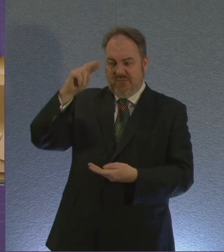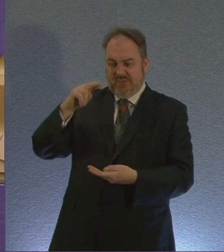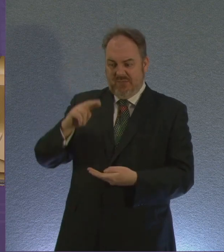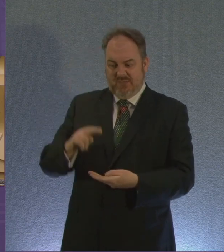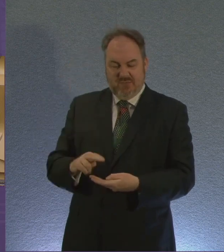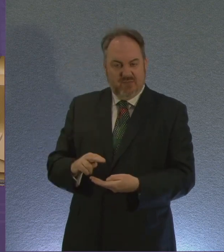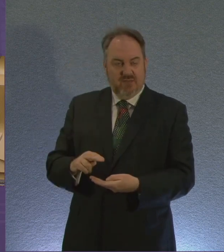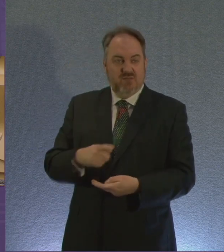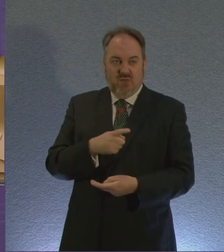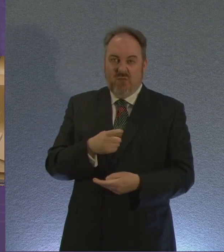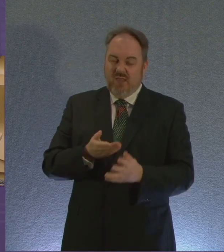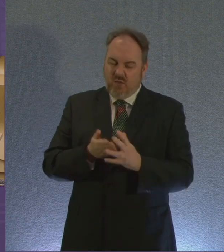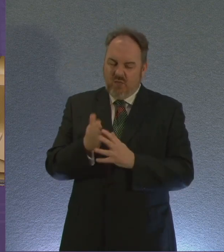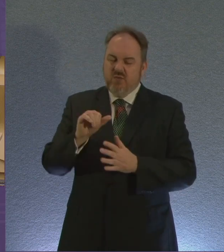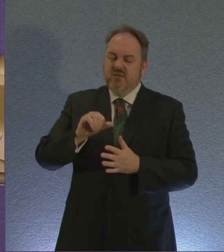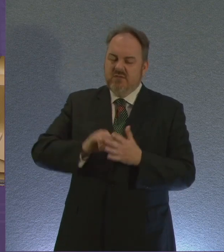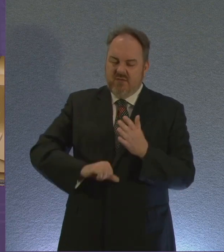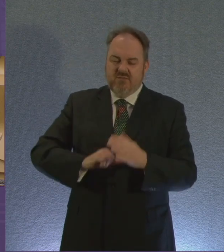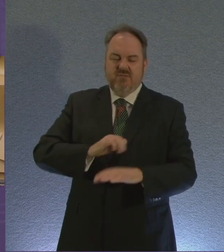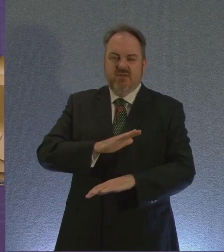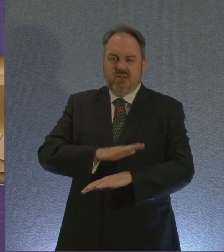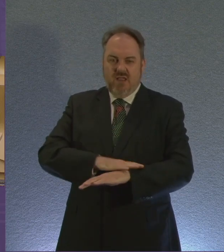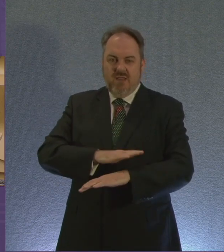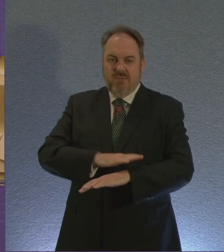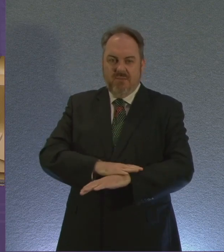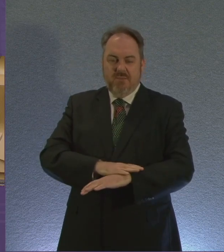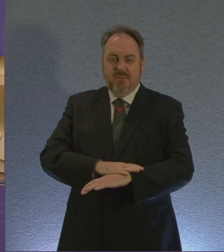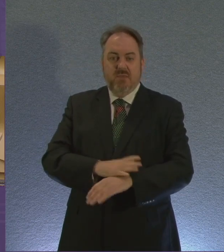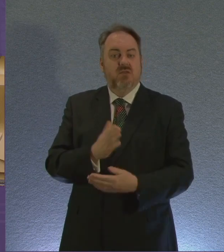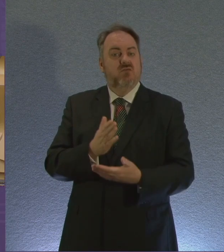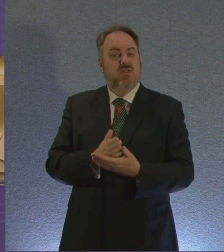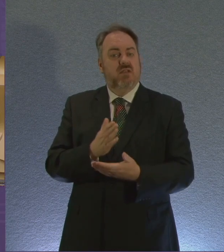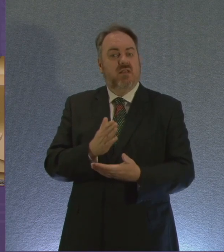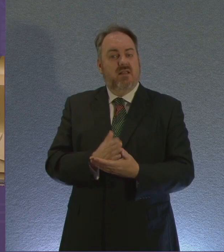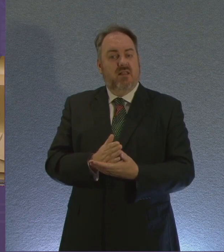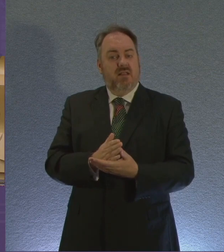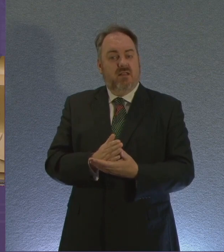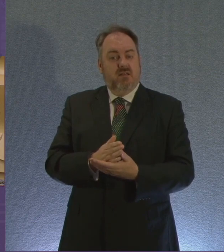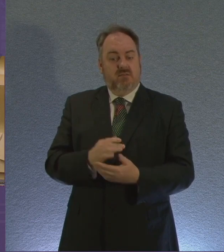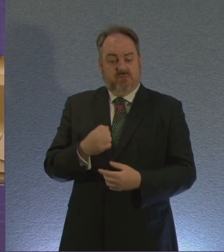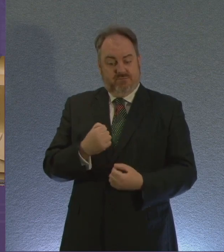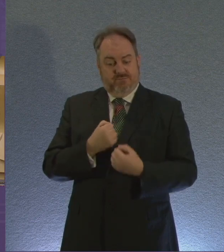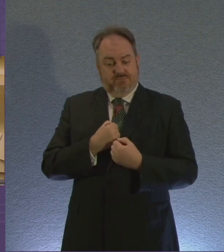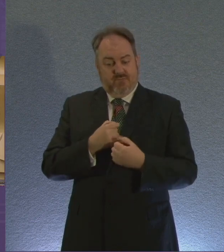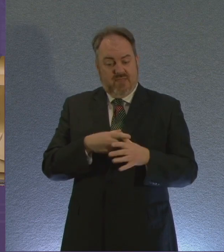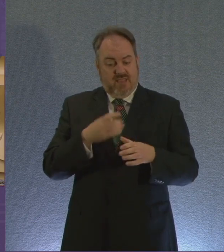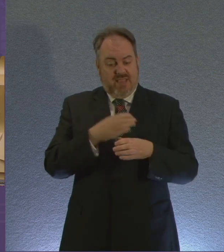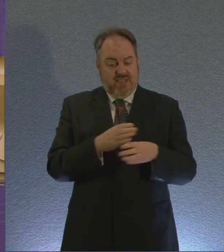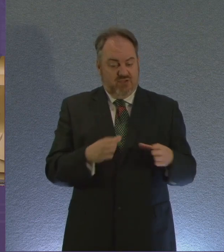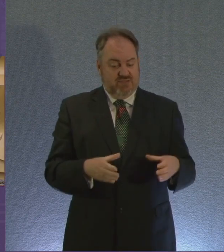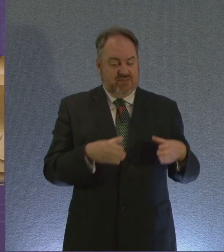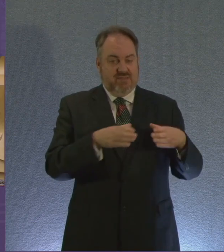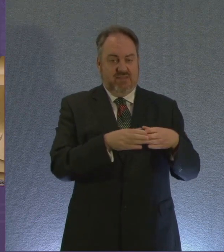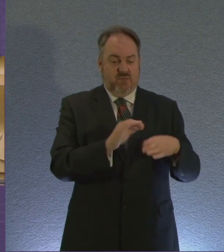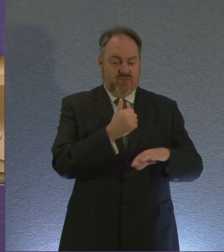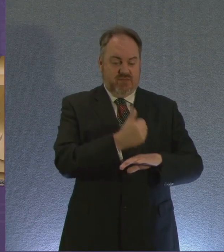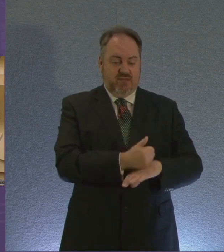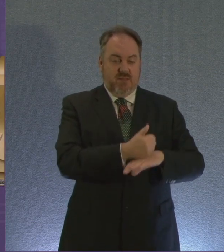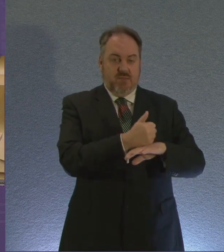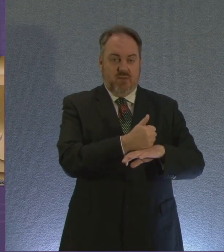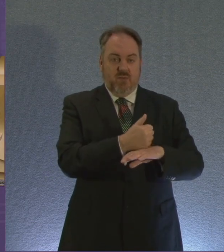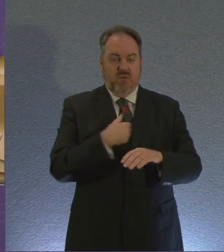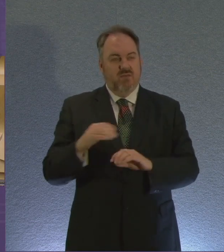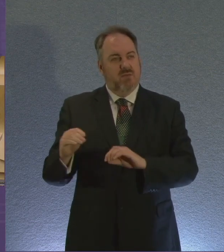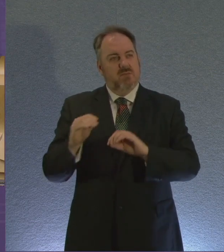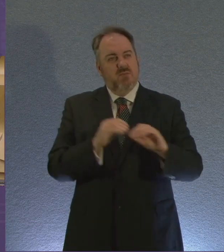under exceptionally difficult circumstances. As I said during my statement, for the agency we have moved over 98%, I